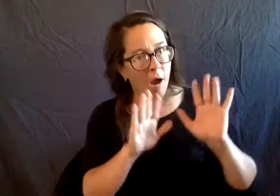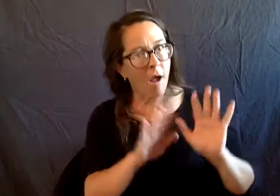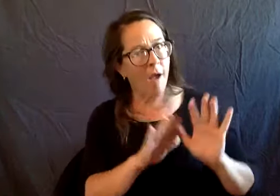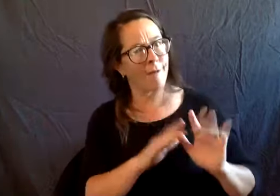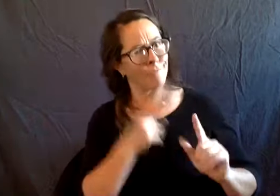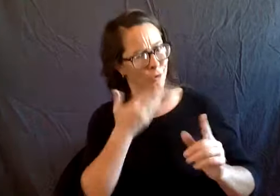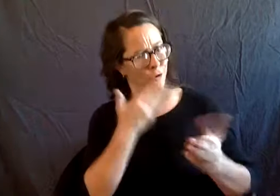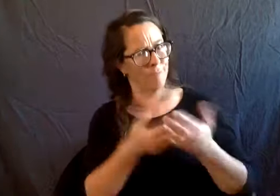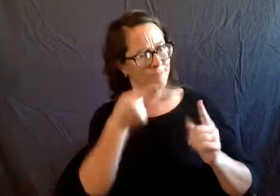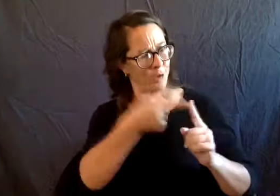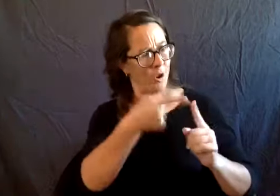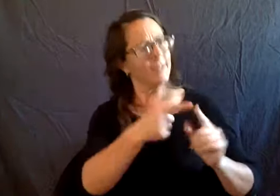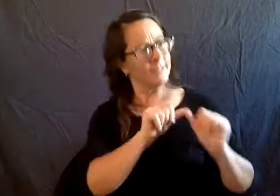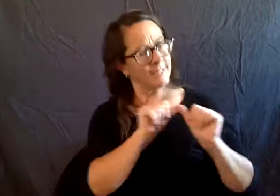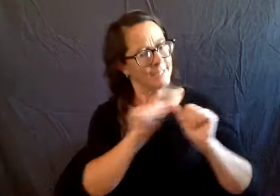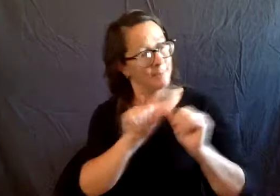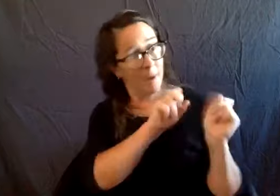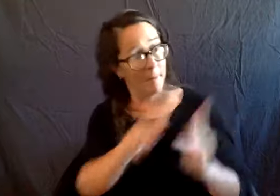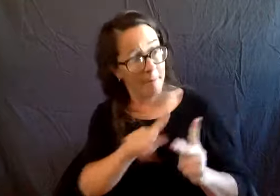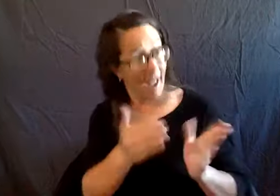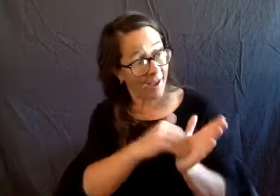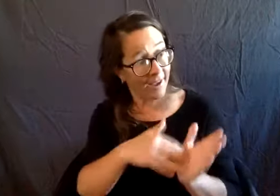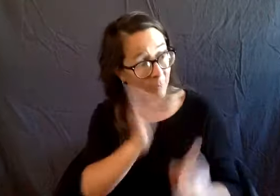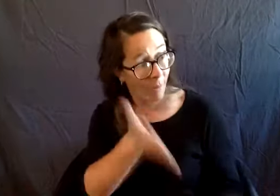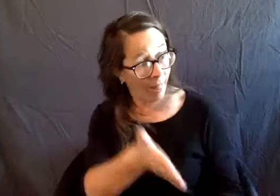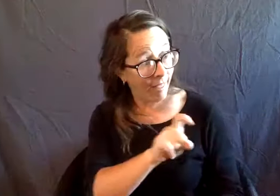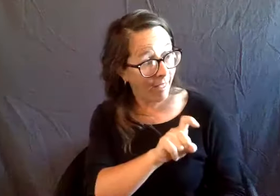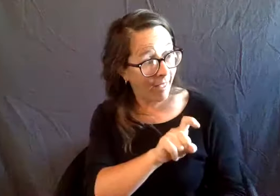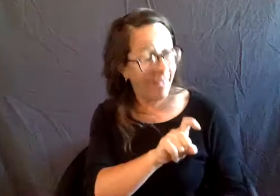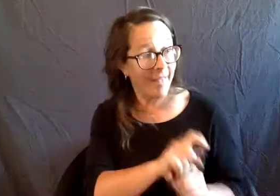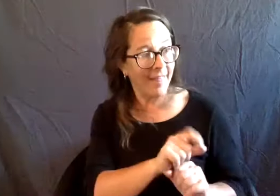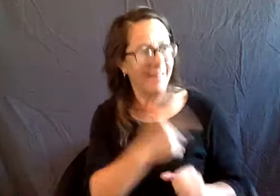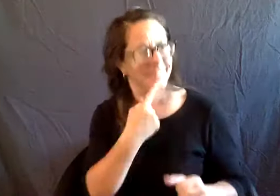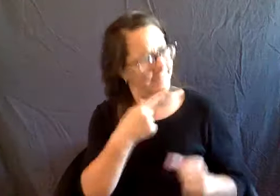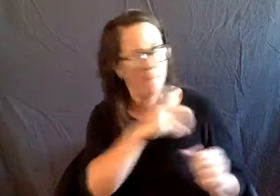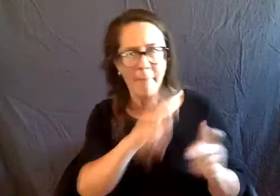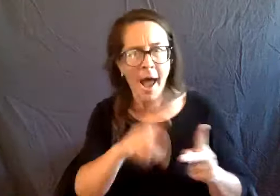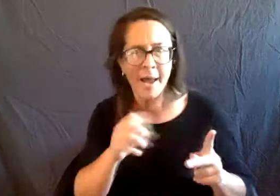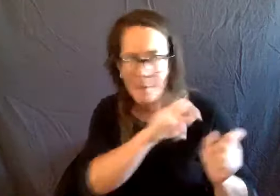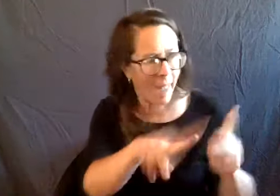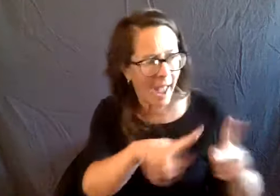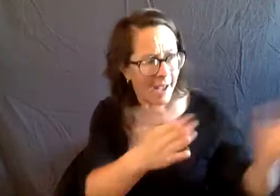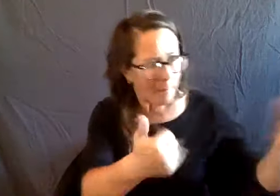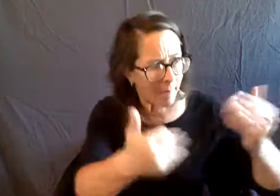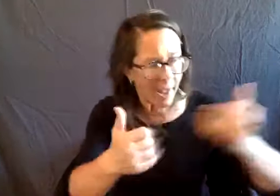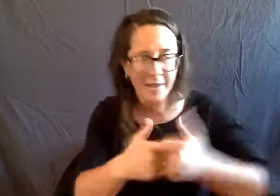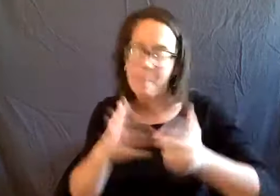for sharing. And what I really thought they were saying was, keep coming back.